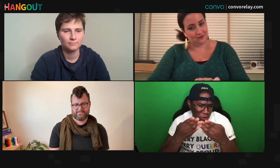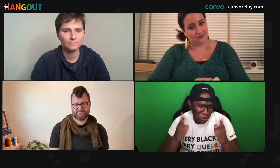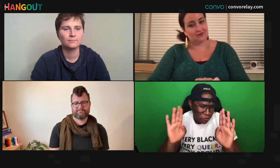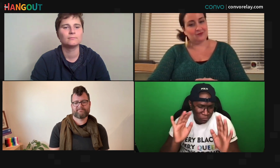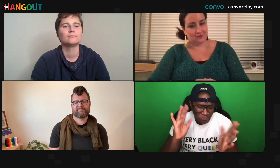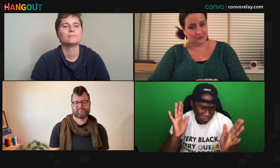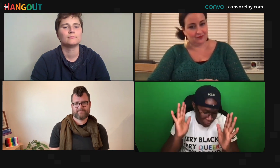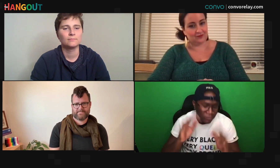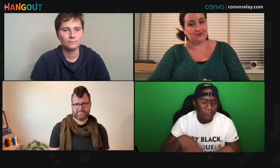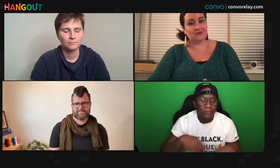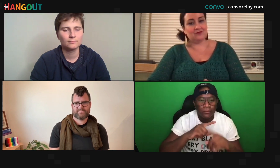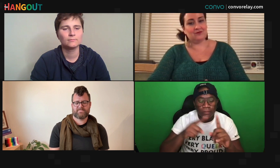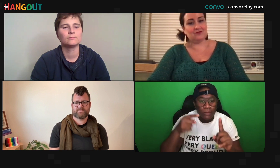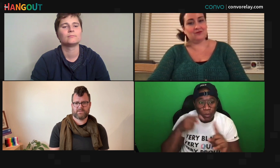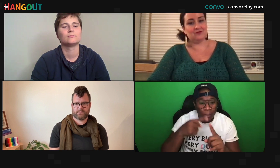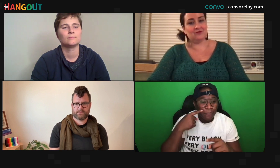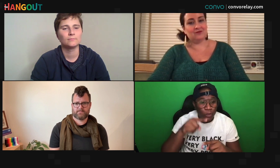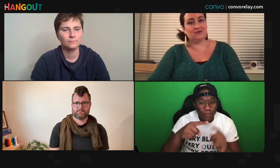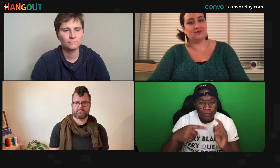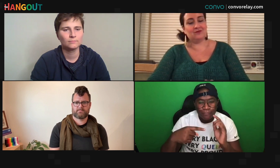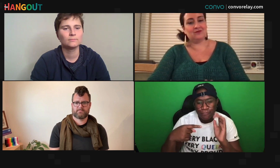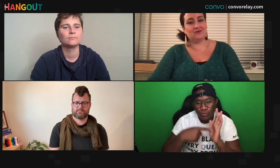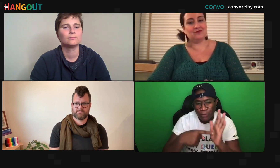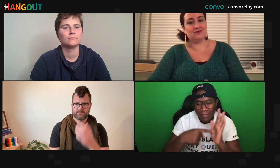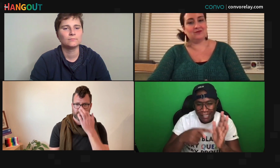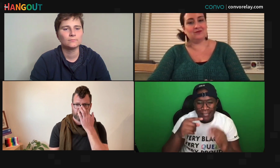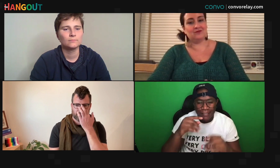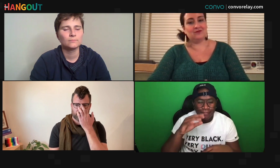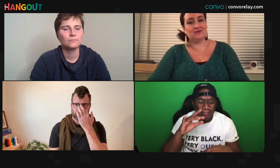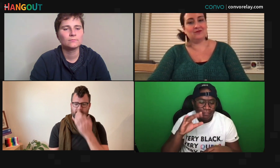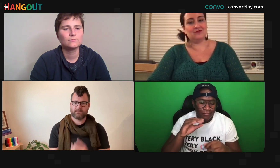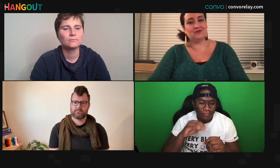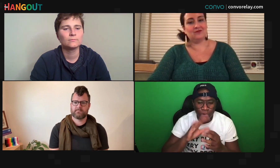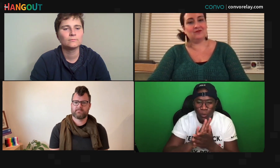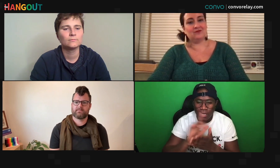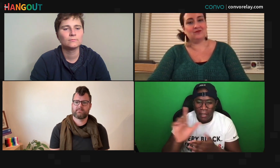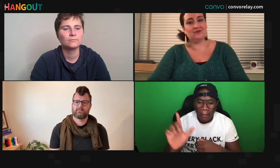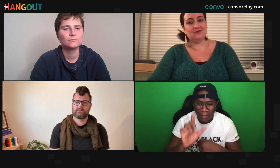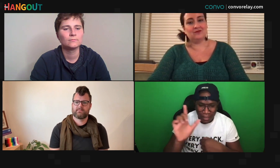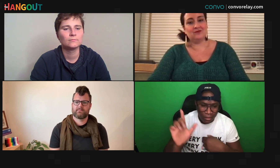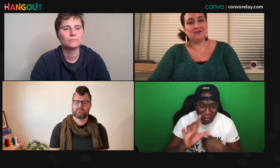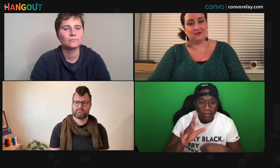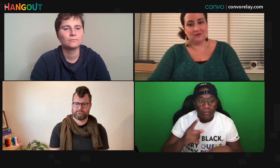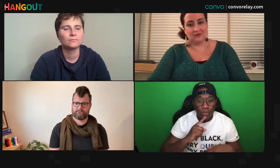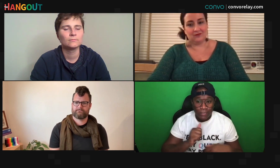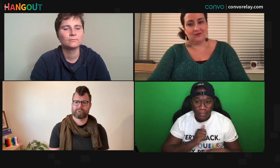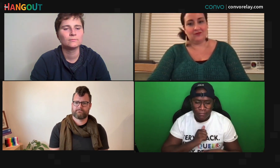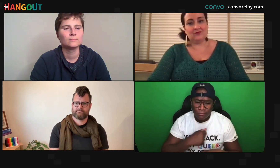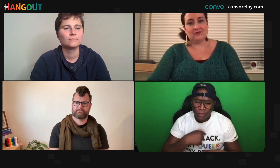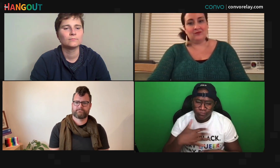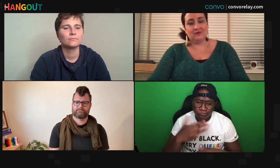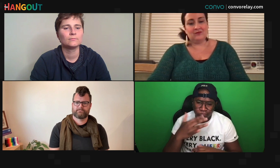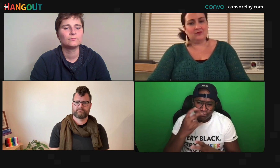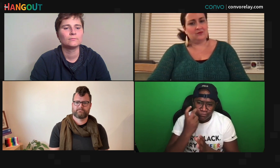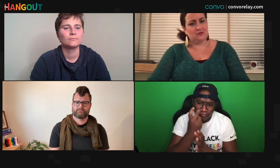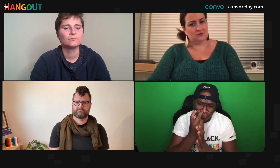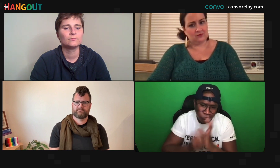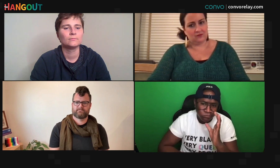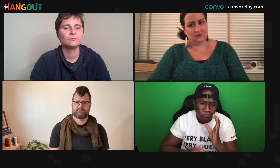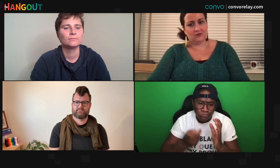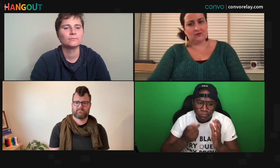while the deaf schools are 30 years behind. Just this is a generality, but just to give you an example, in the school